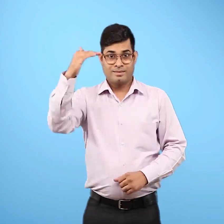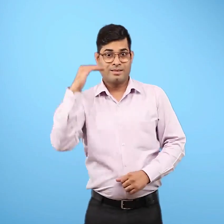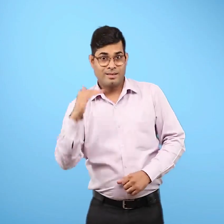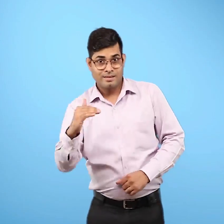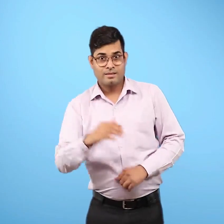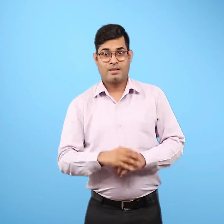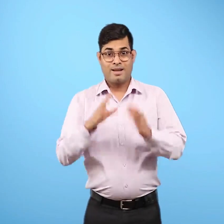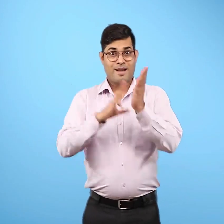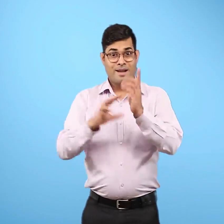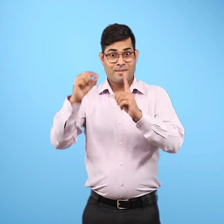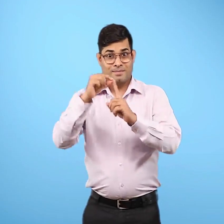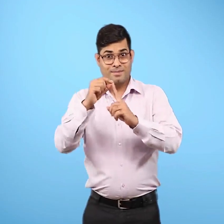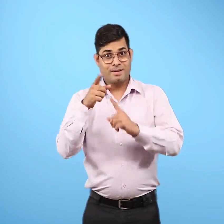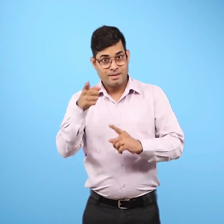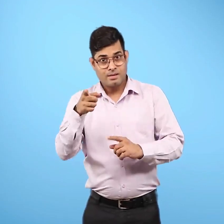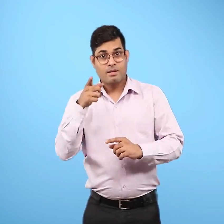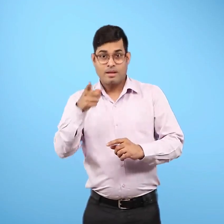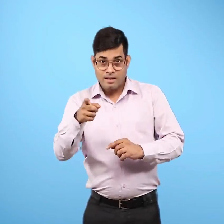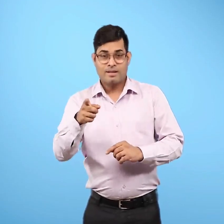Madhya Pradesh, rupees 97.